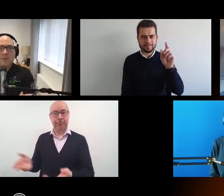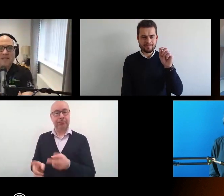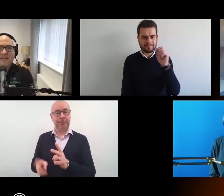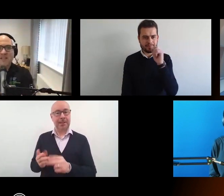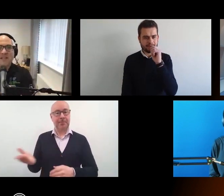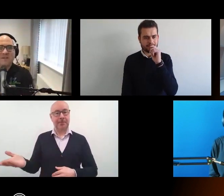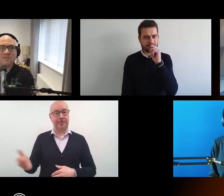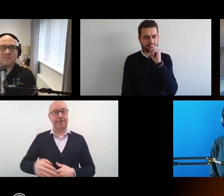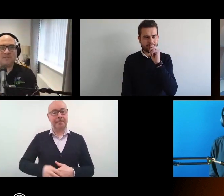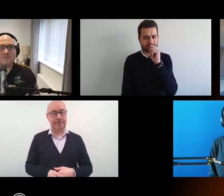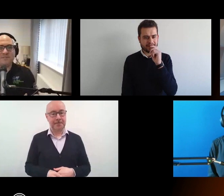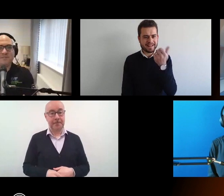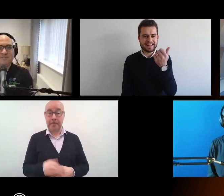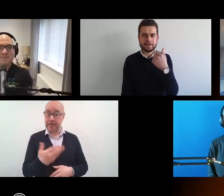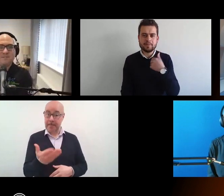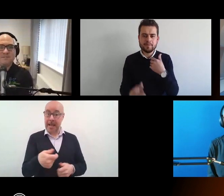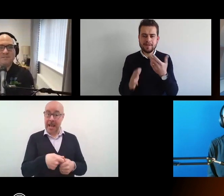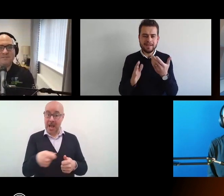Please, Ashley.